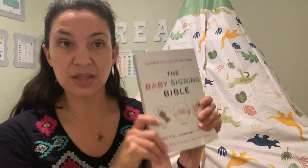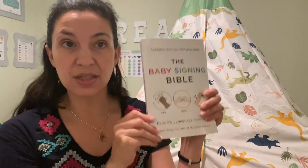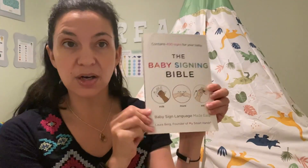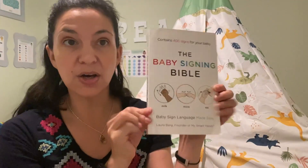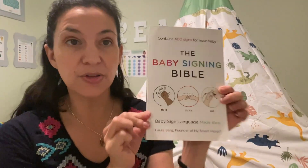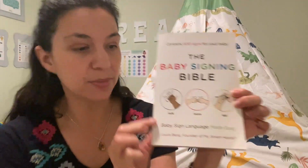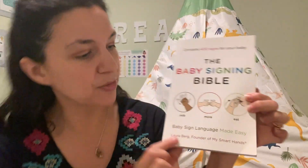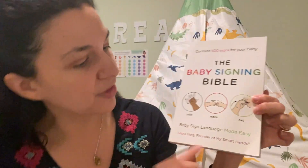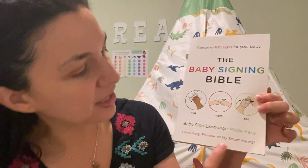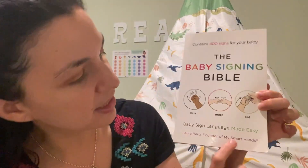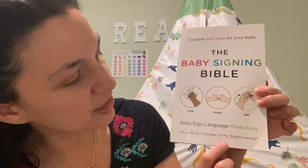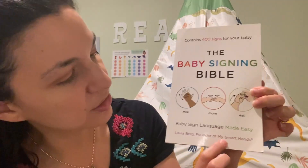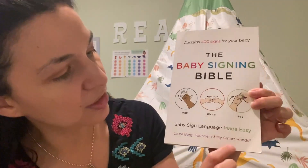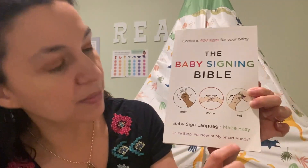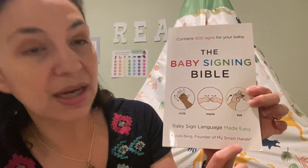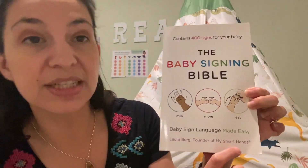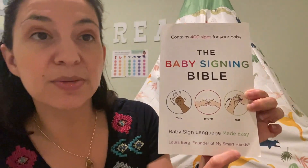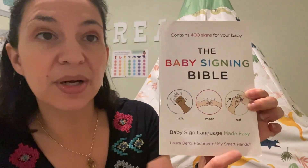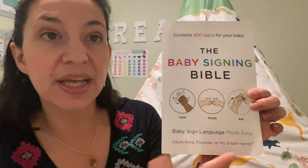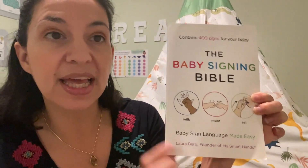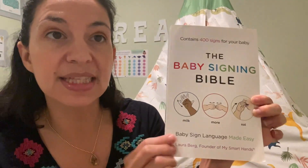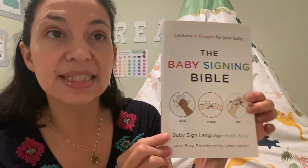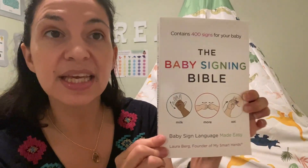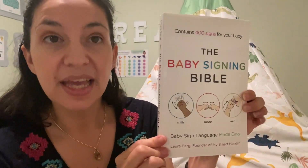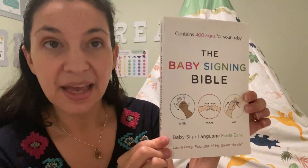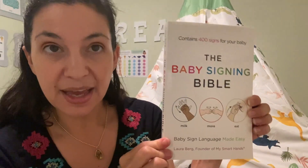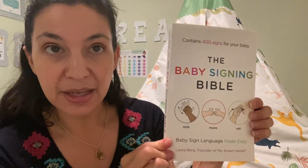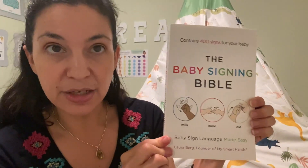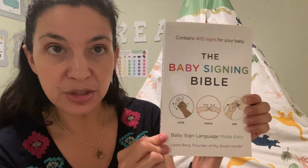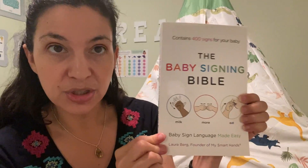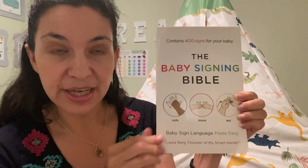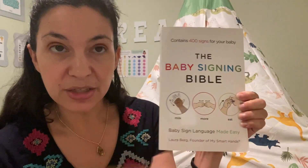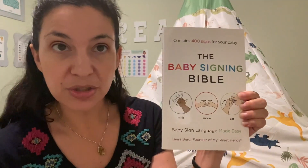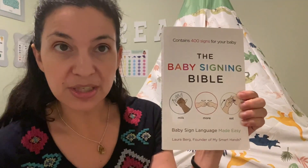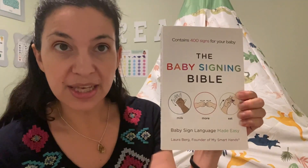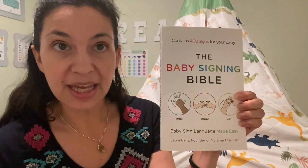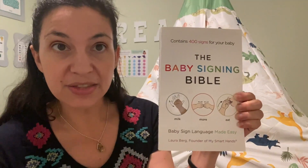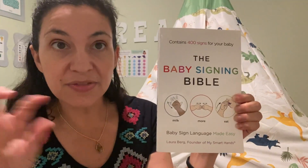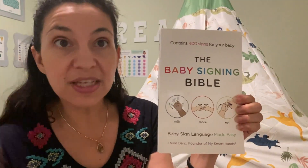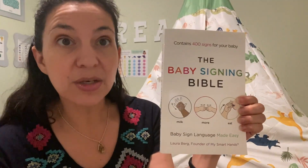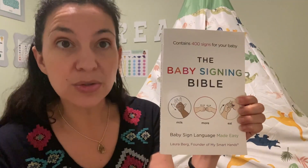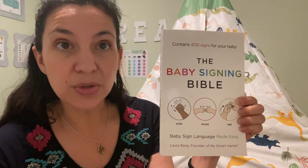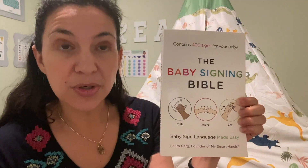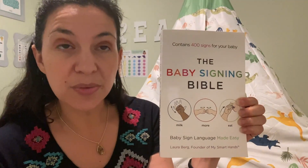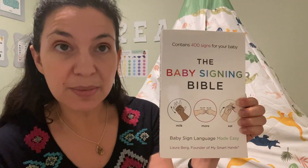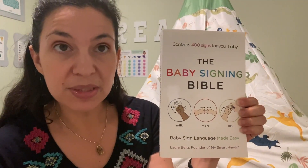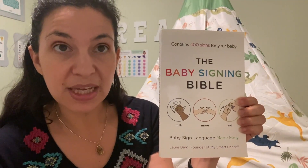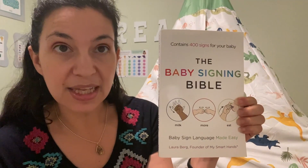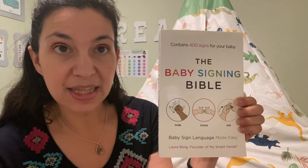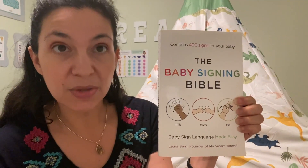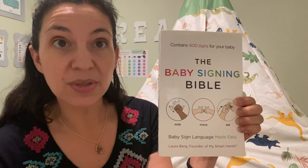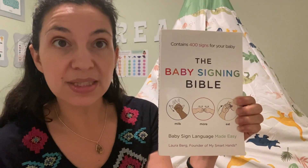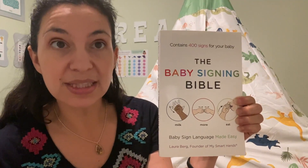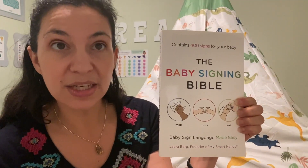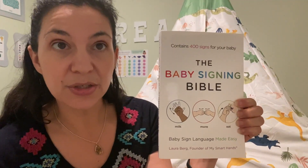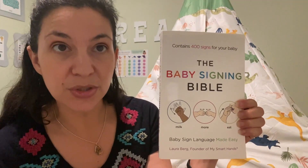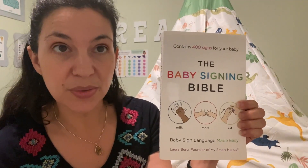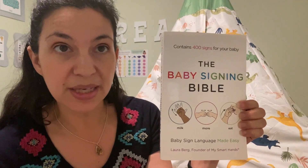the author provided. It's My Smart Hands, and she actually has videos on her website that you can see her doing it,